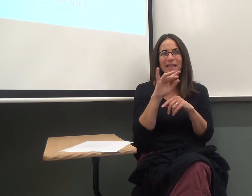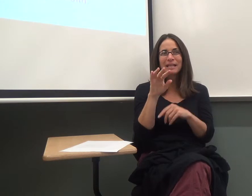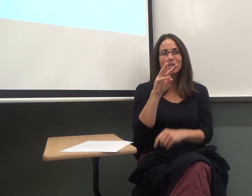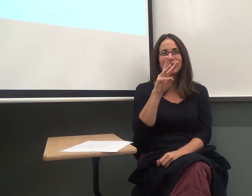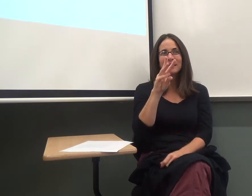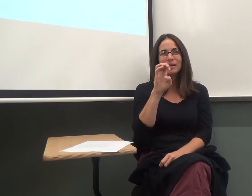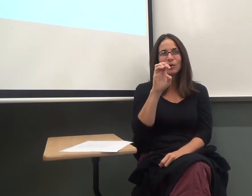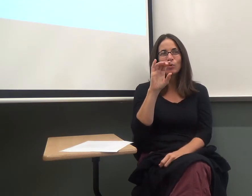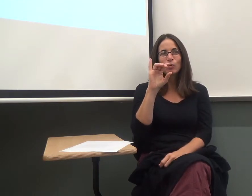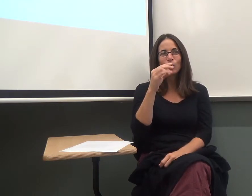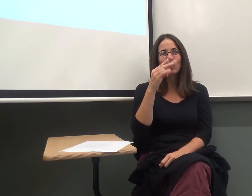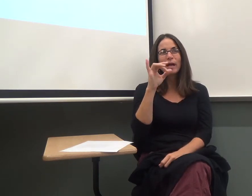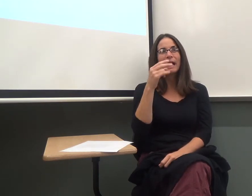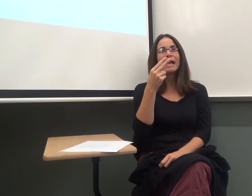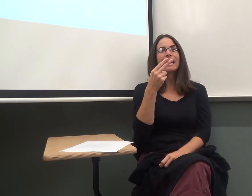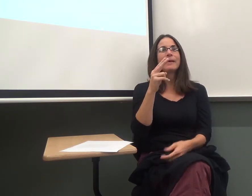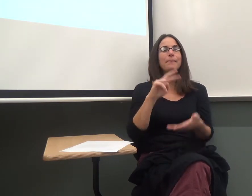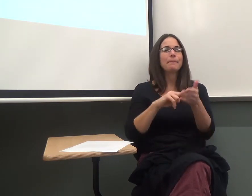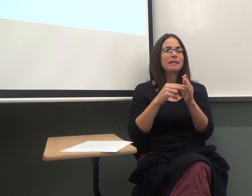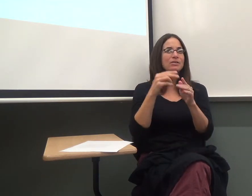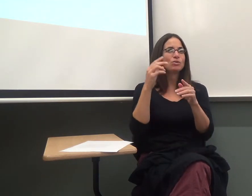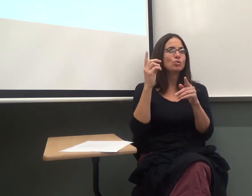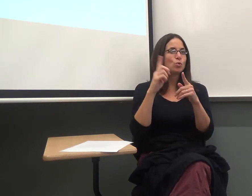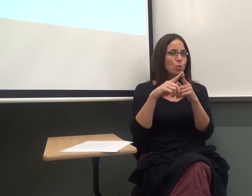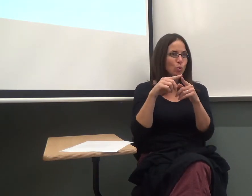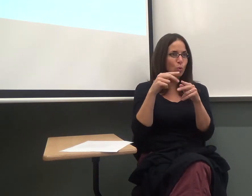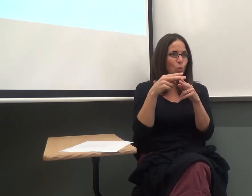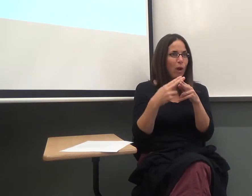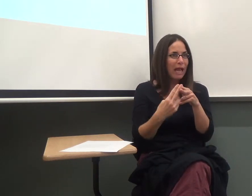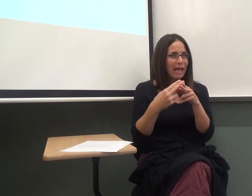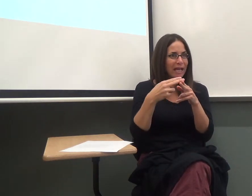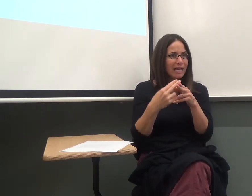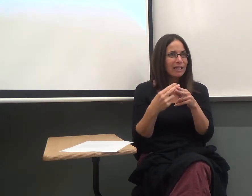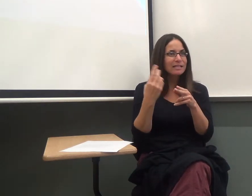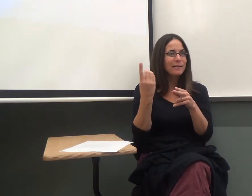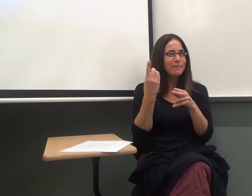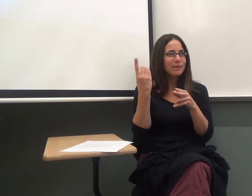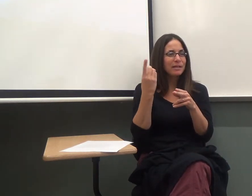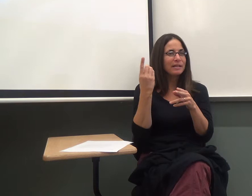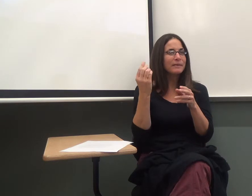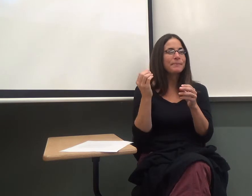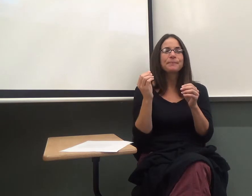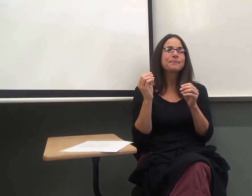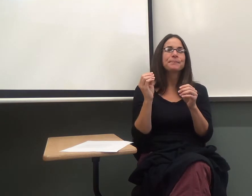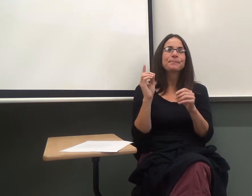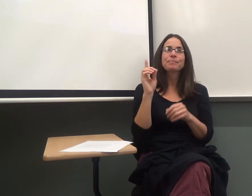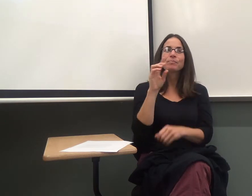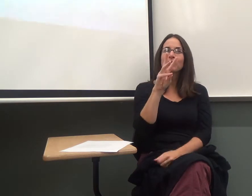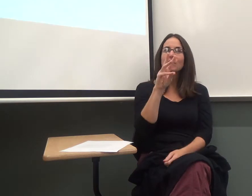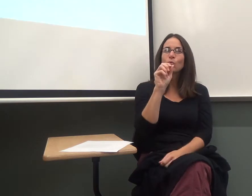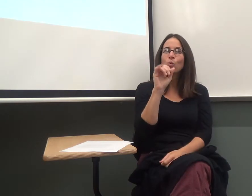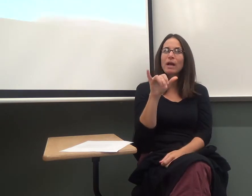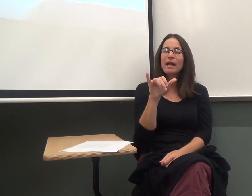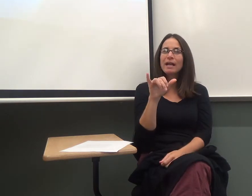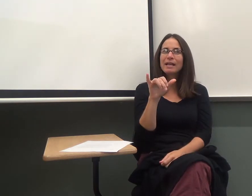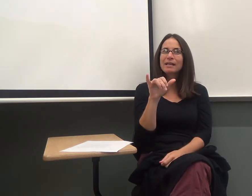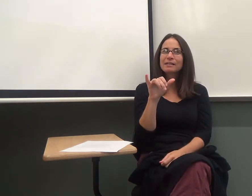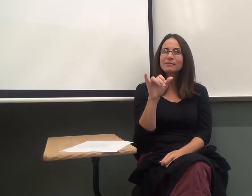to weigh someone, no. but this No. weigh, Way. that's our verb. No way. This That's is a a